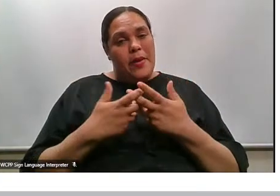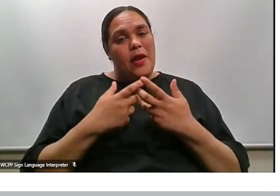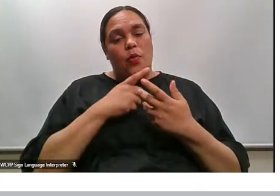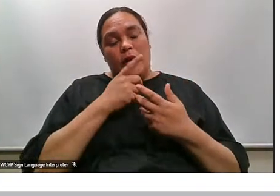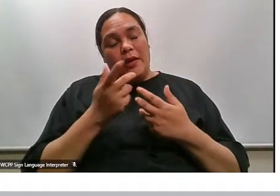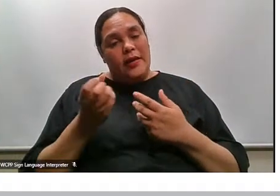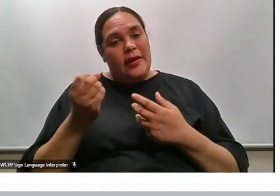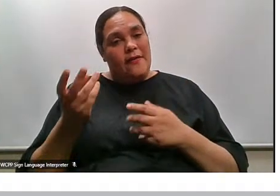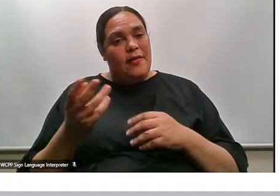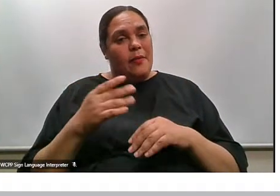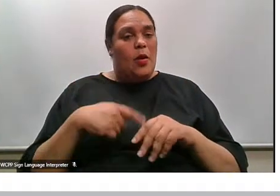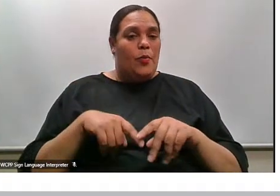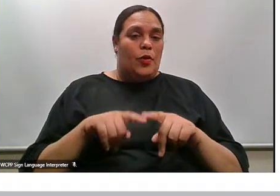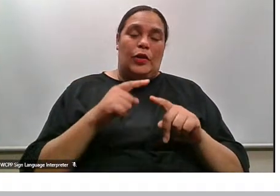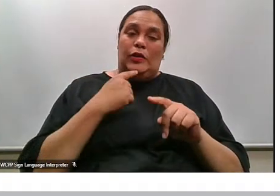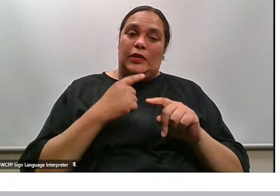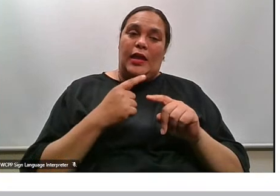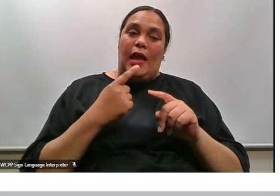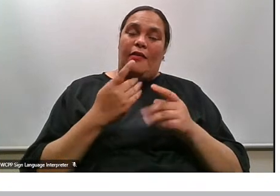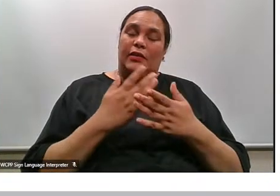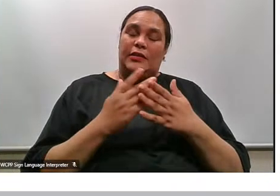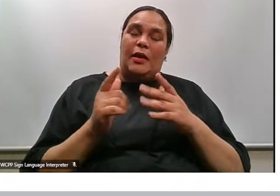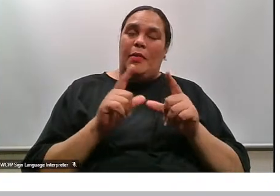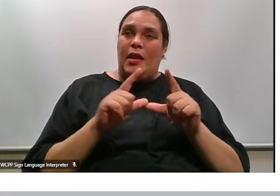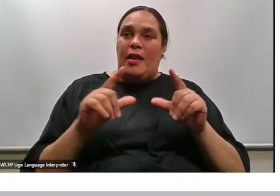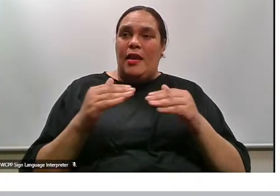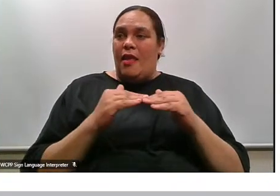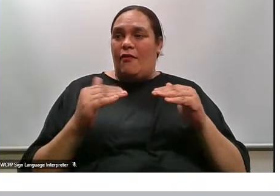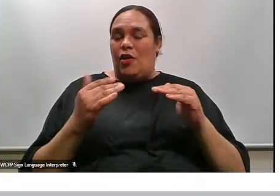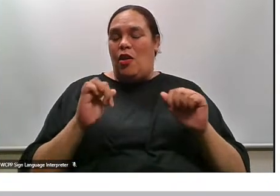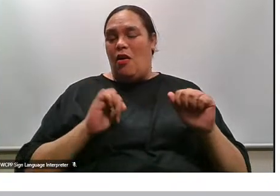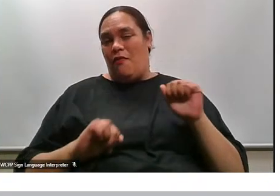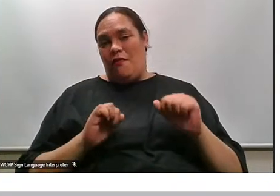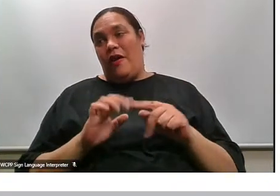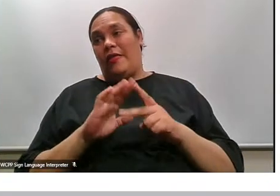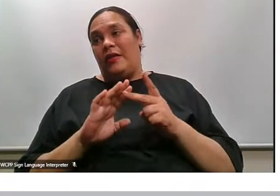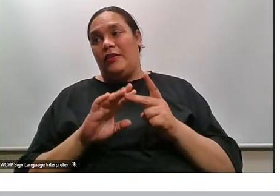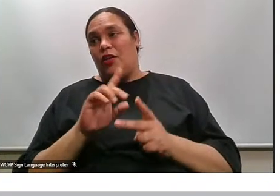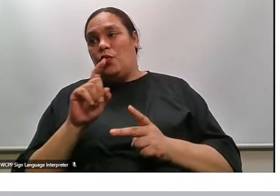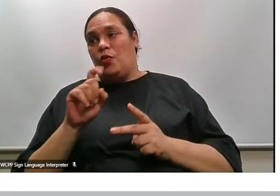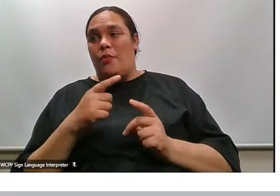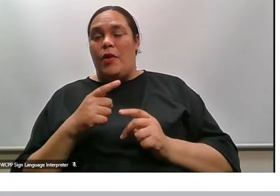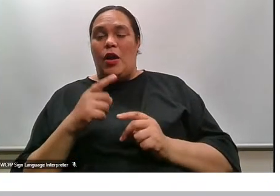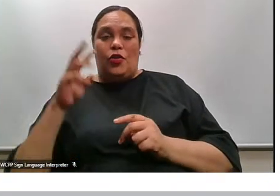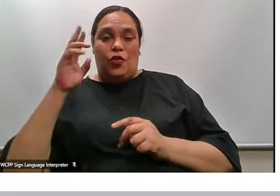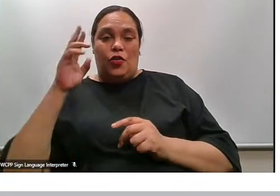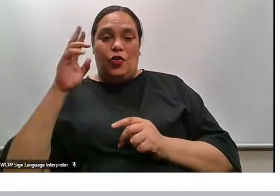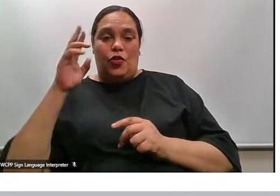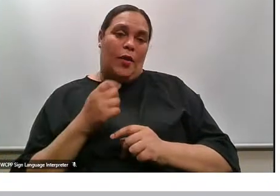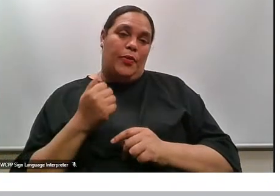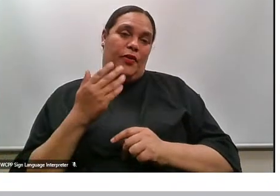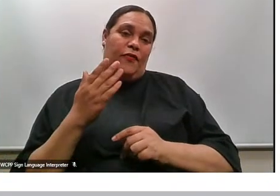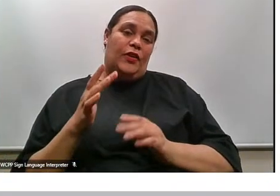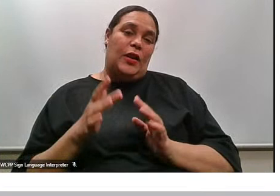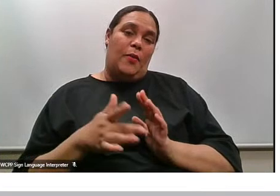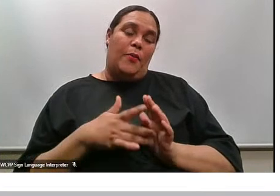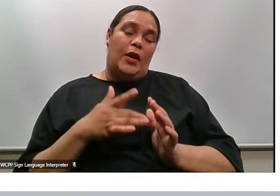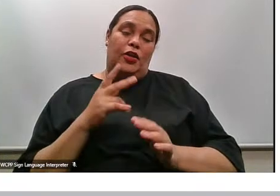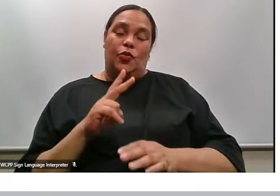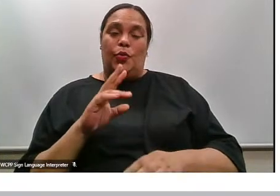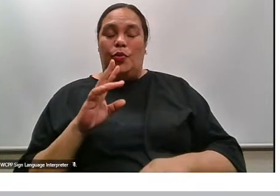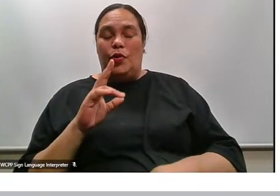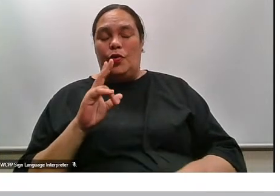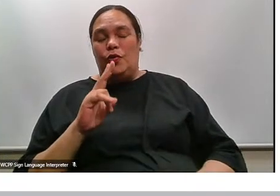that there's some level of doubt. And then the second question was around the reasons provided on page 123.